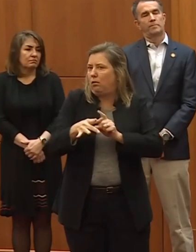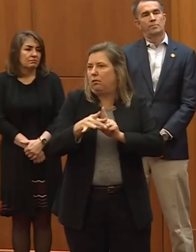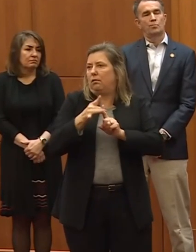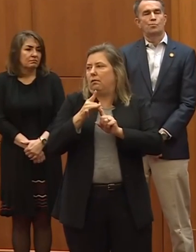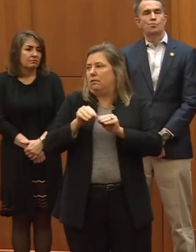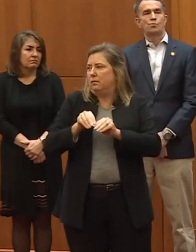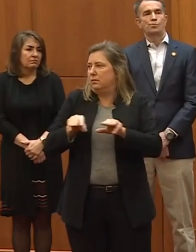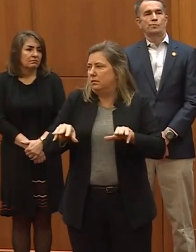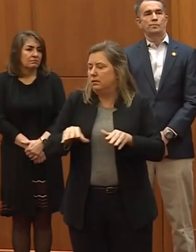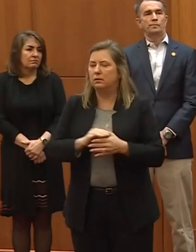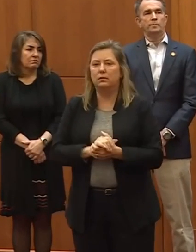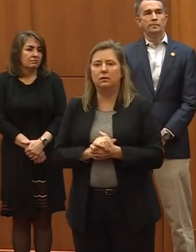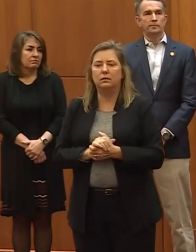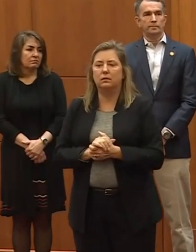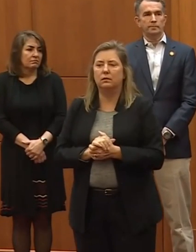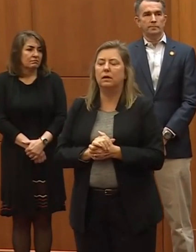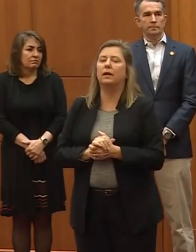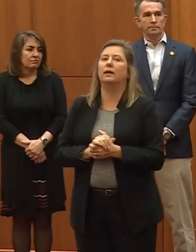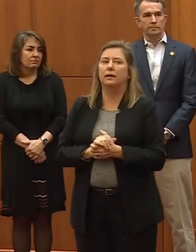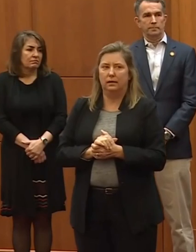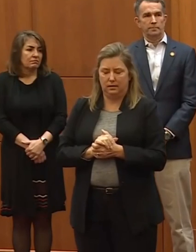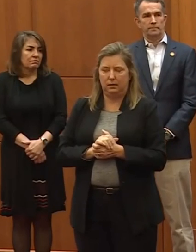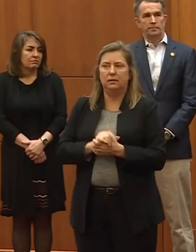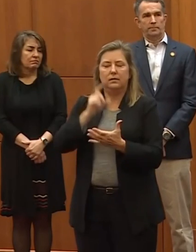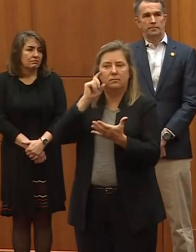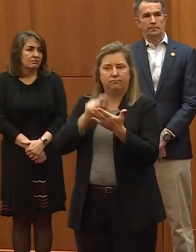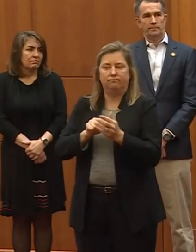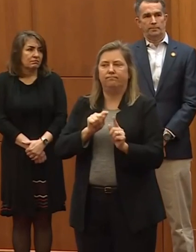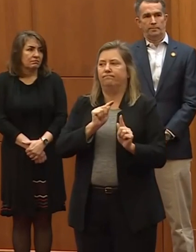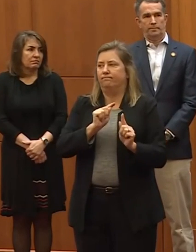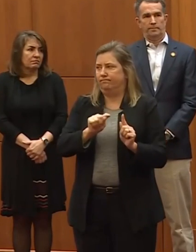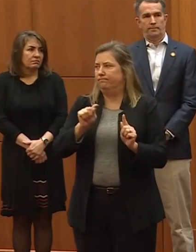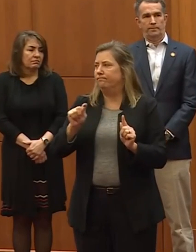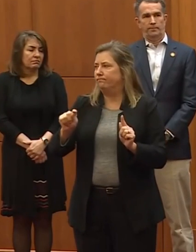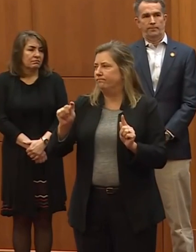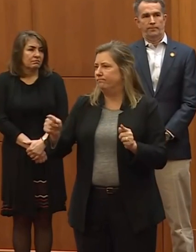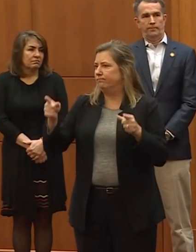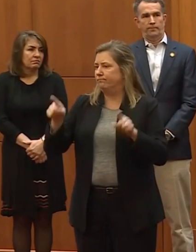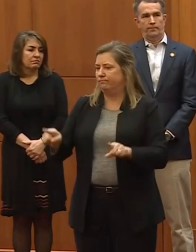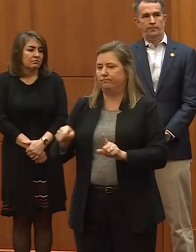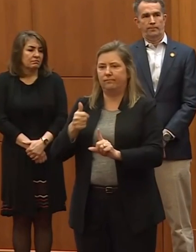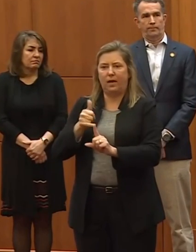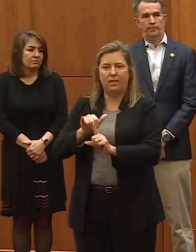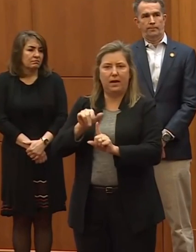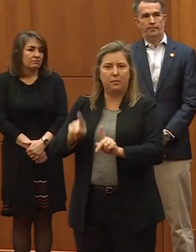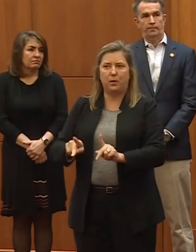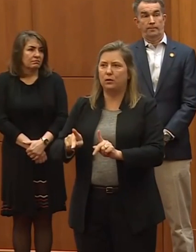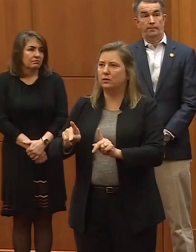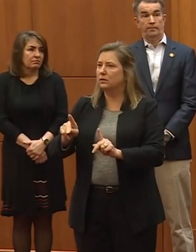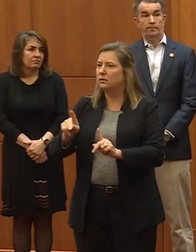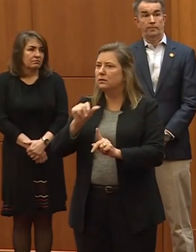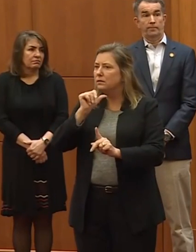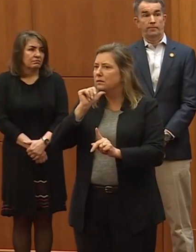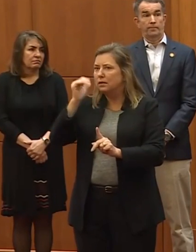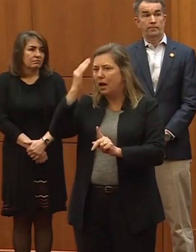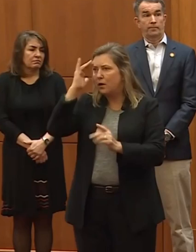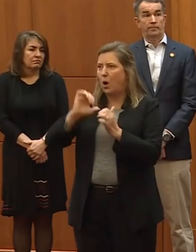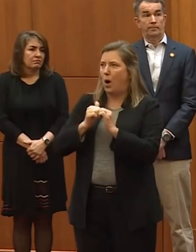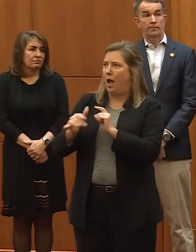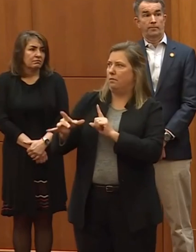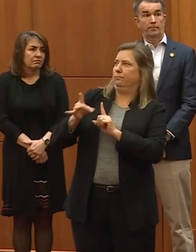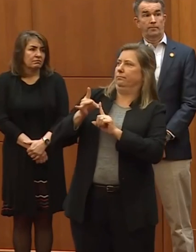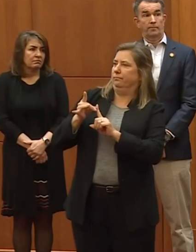transmission, we have now begun to observe cases with no known exposure to a case, which